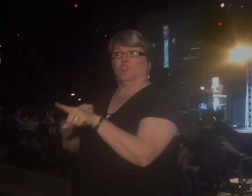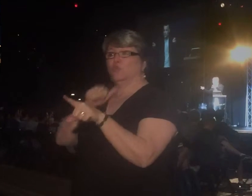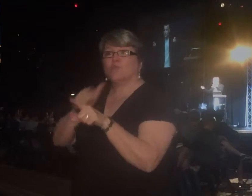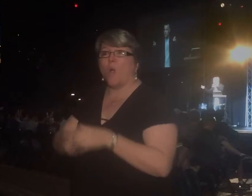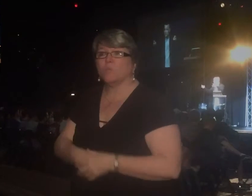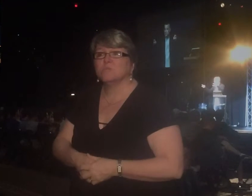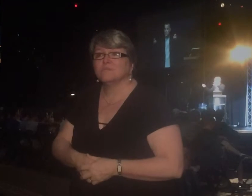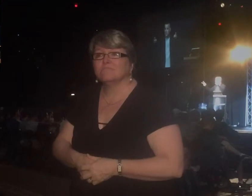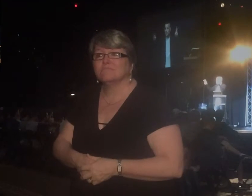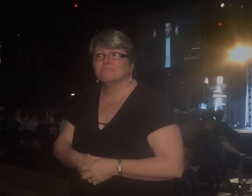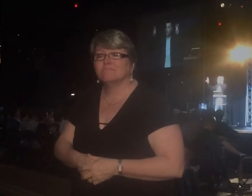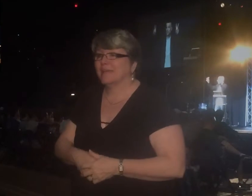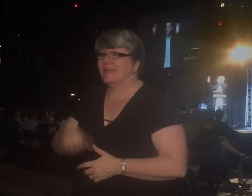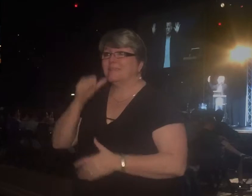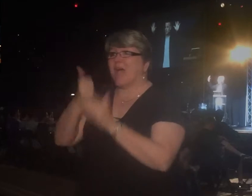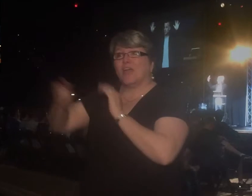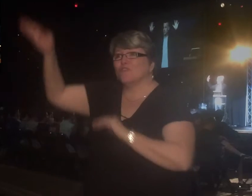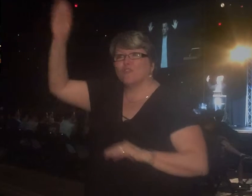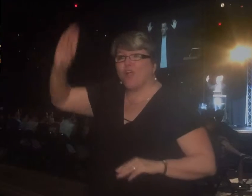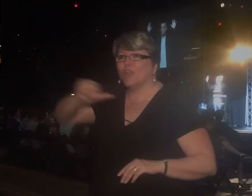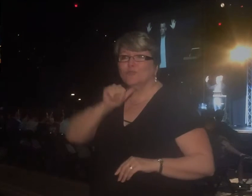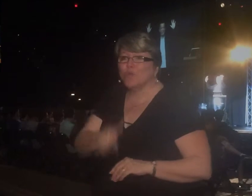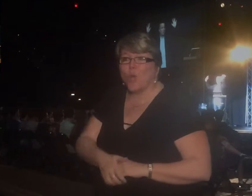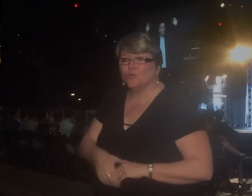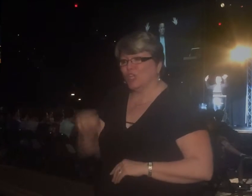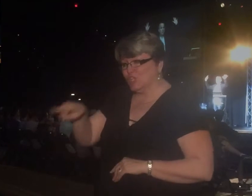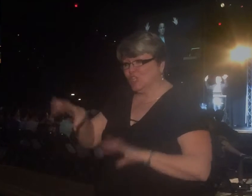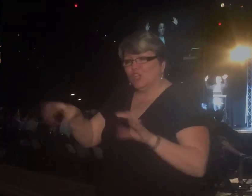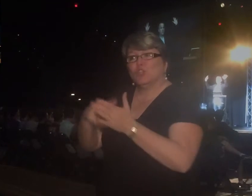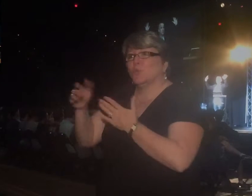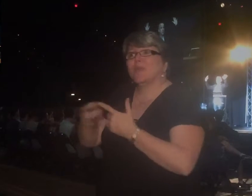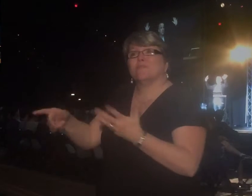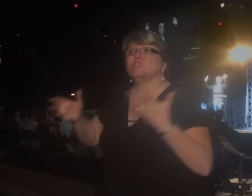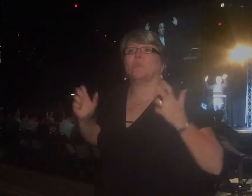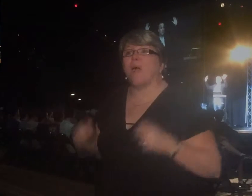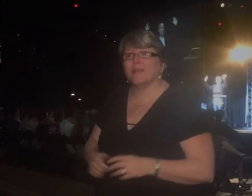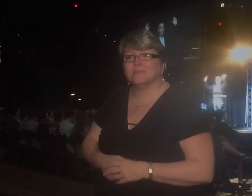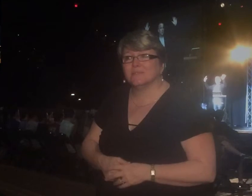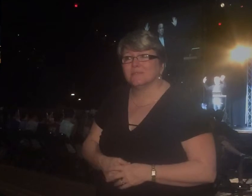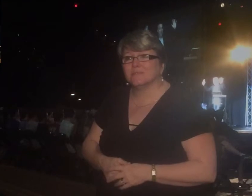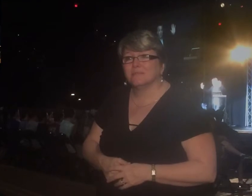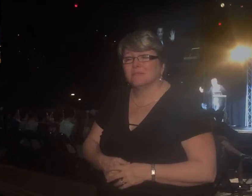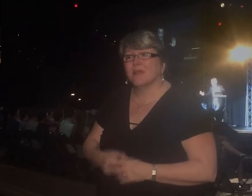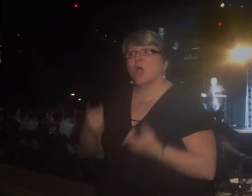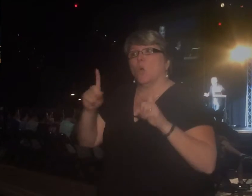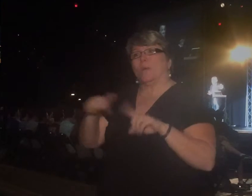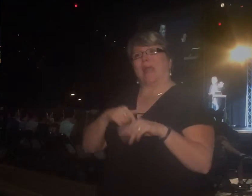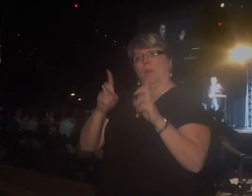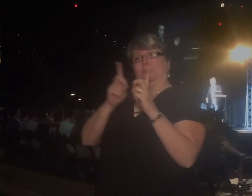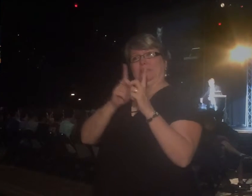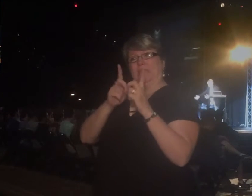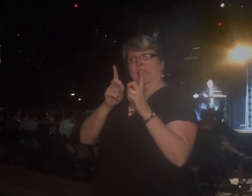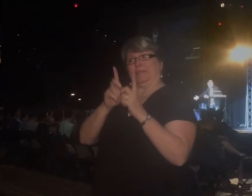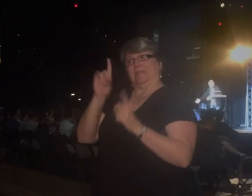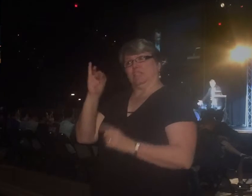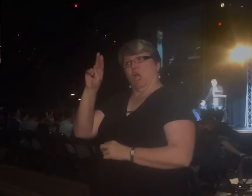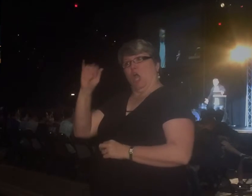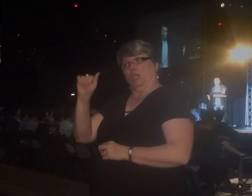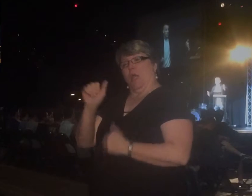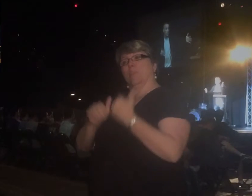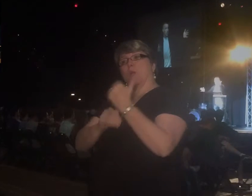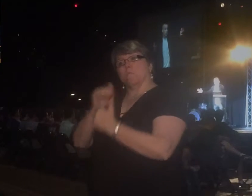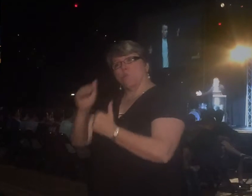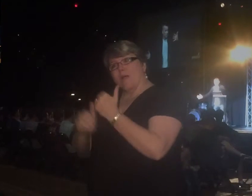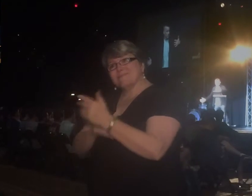her. You don't. Not under God, you don't. She can do whatever she wants. When I was